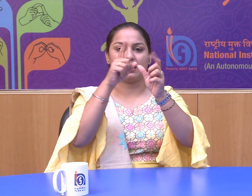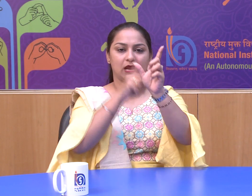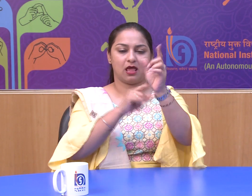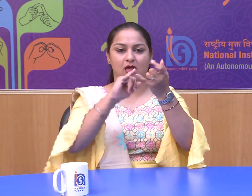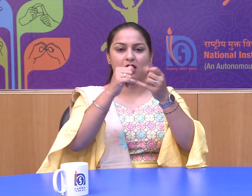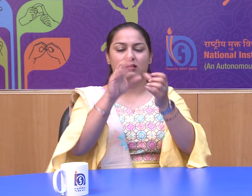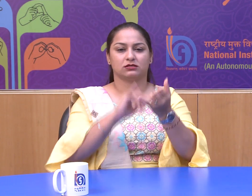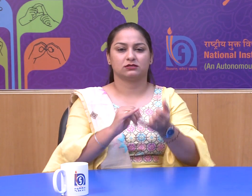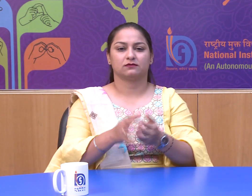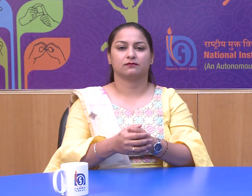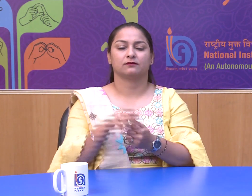invasion from Ceylon.